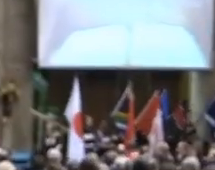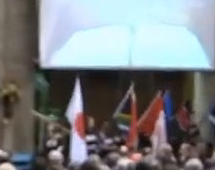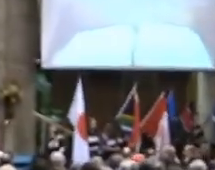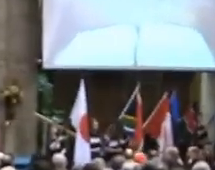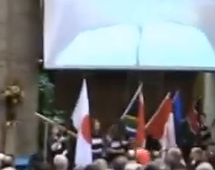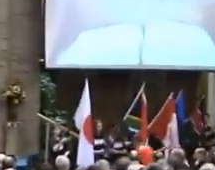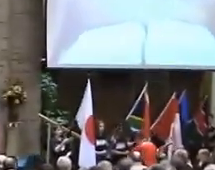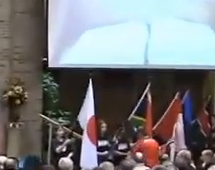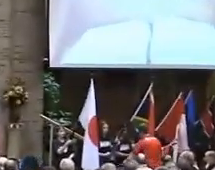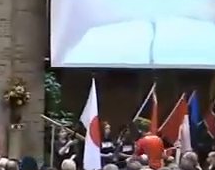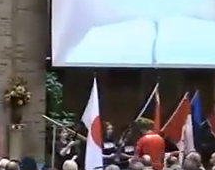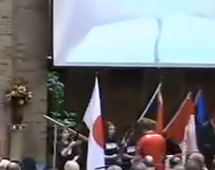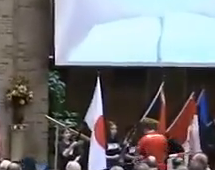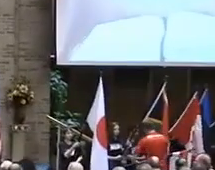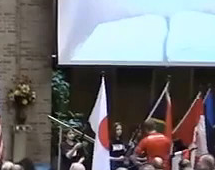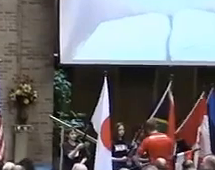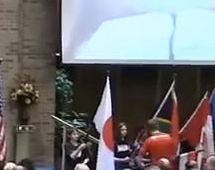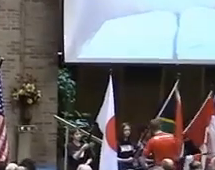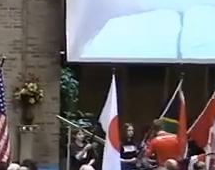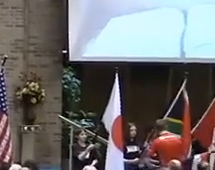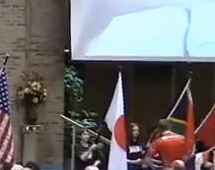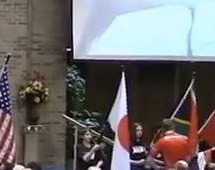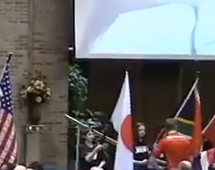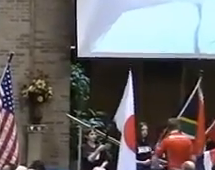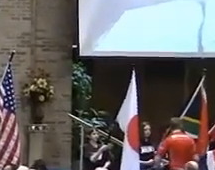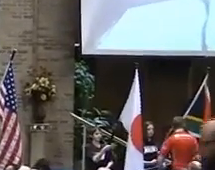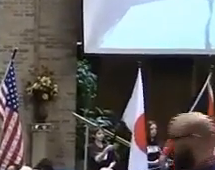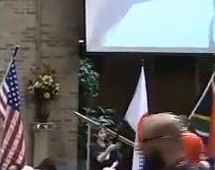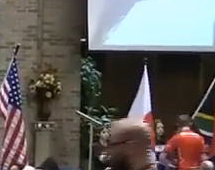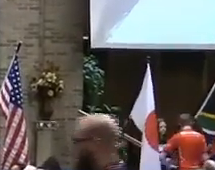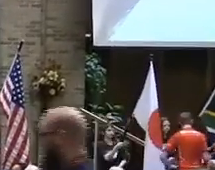That the love that they have for Jesus right here in their heart,